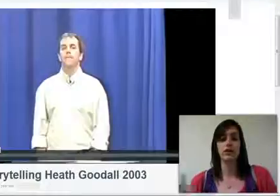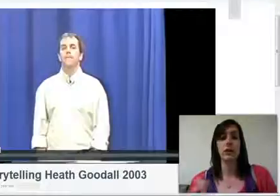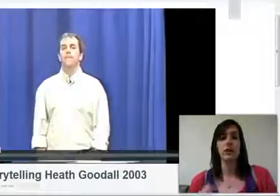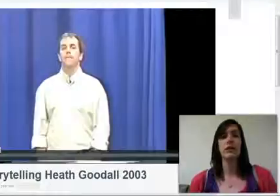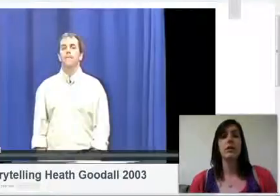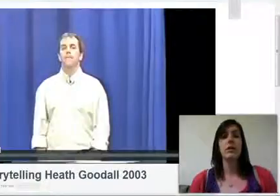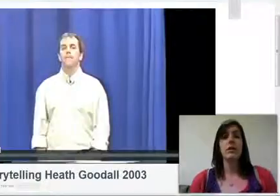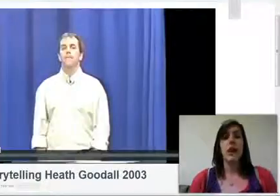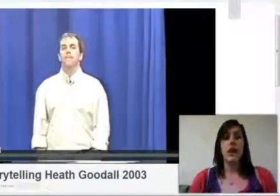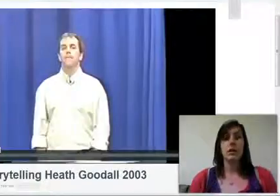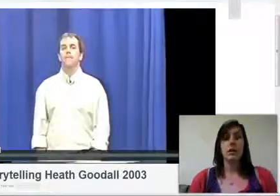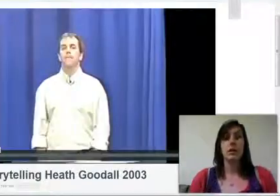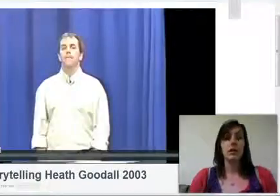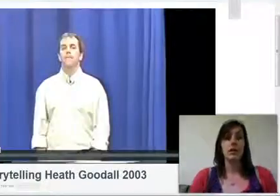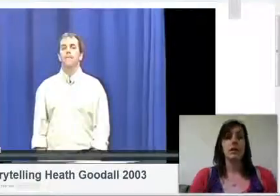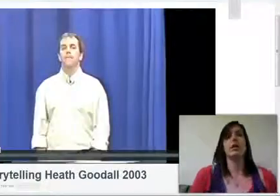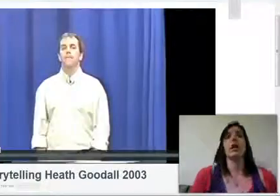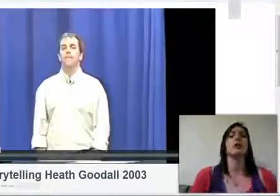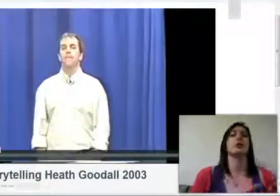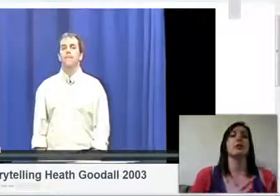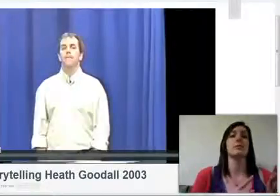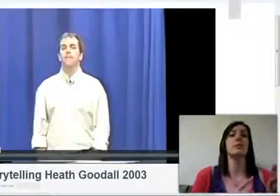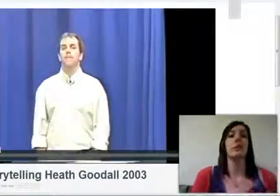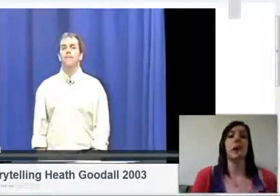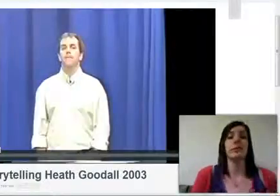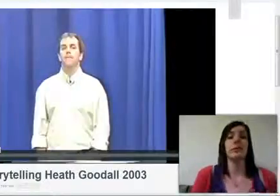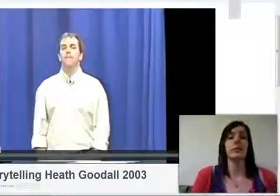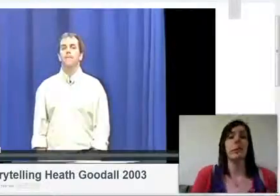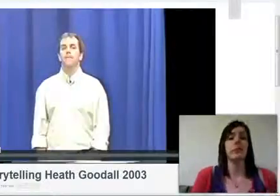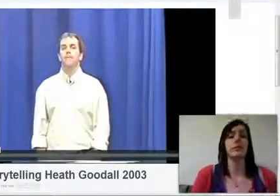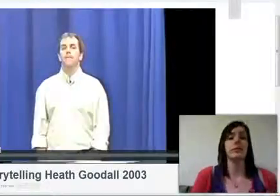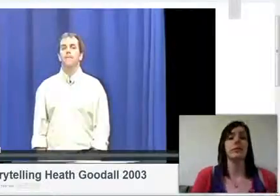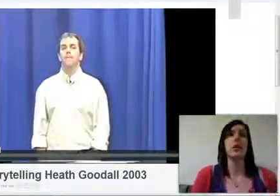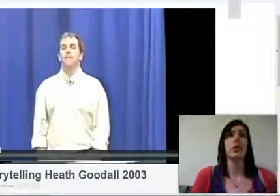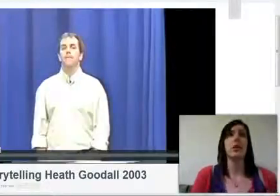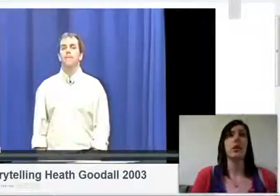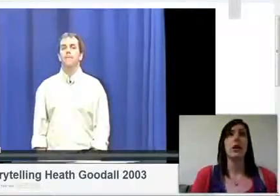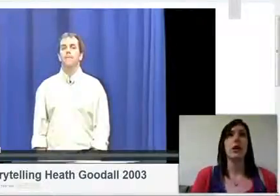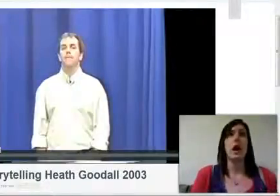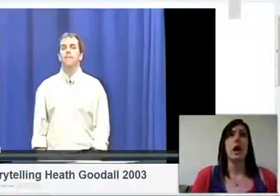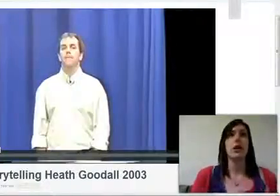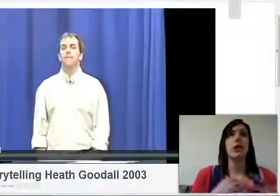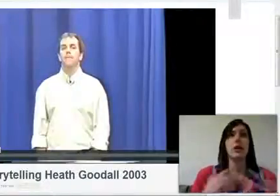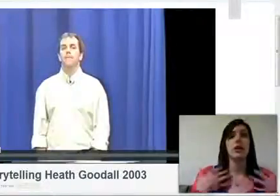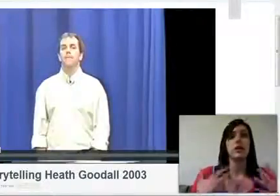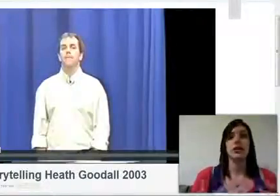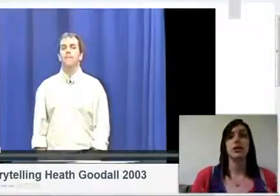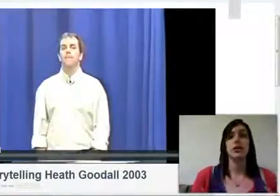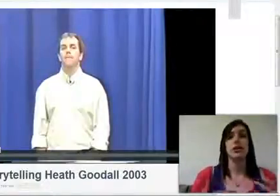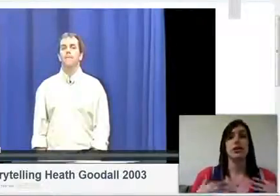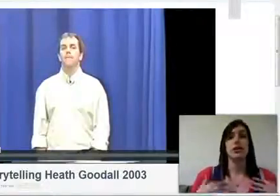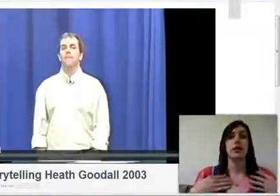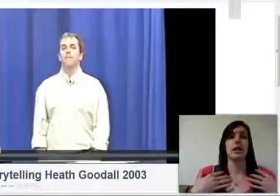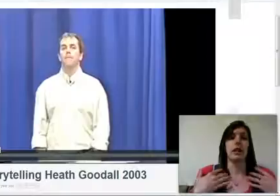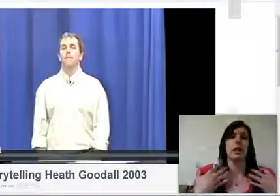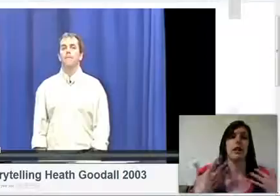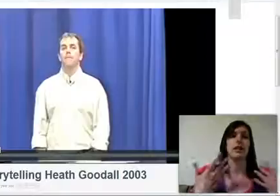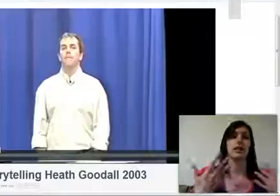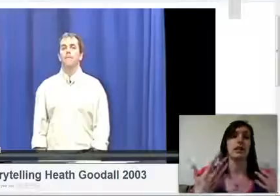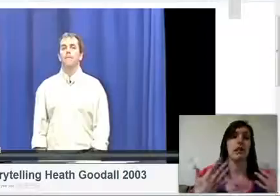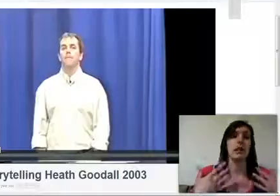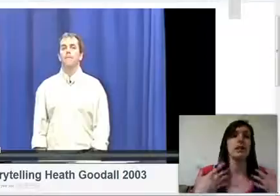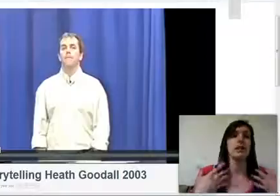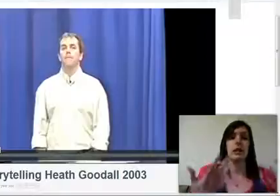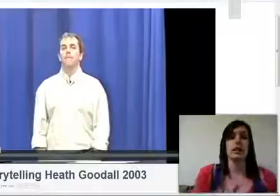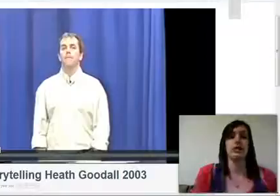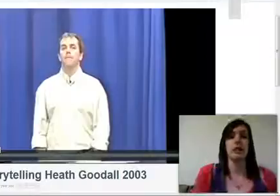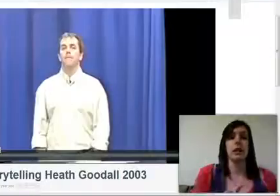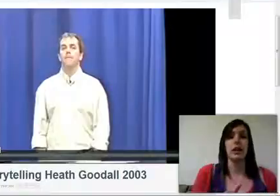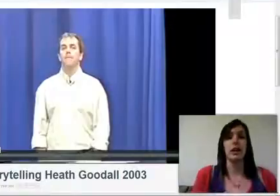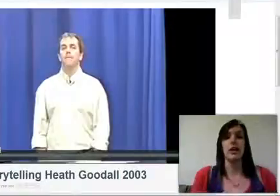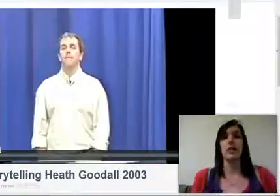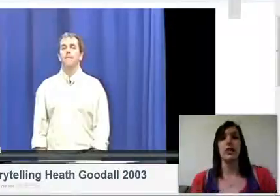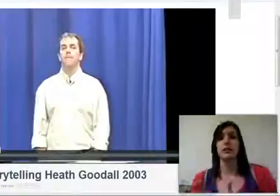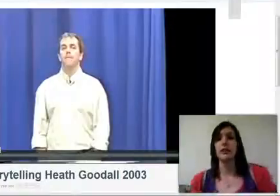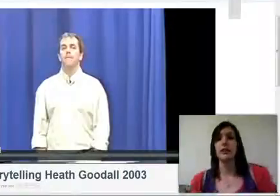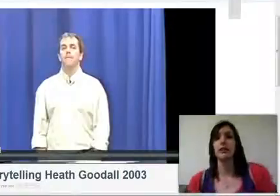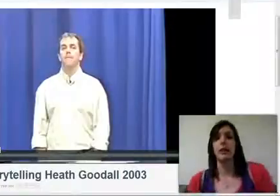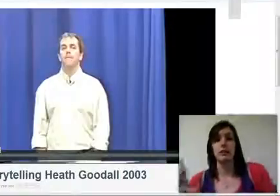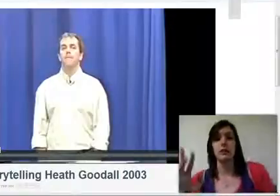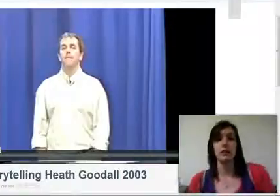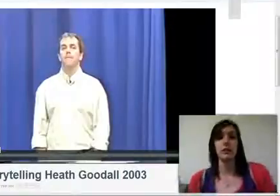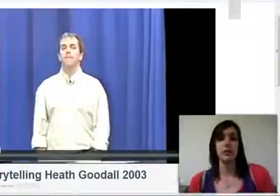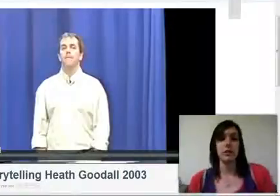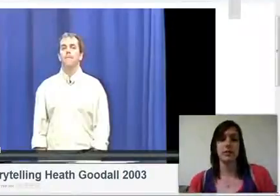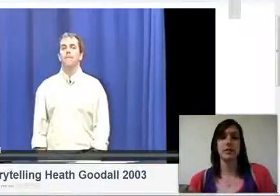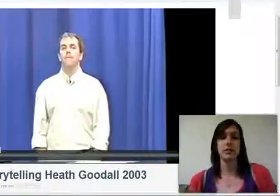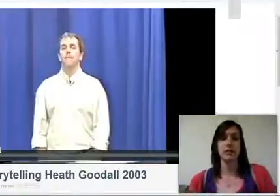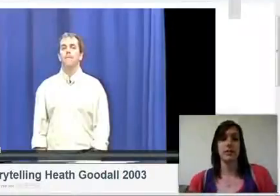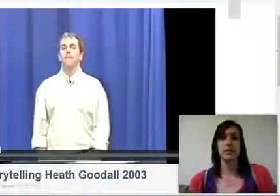the author's name, and how the book title was meant for it to have intonation and expression in it, and then just